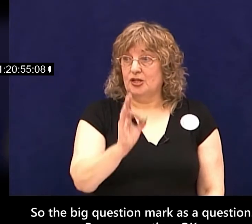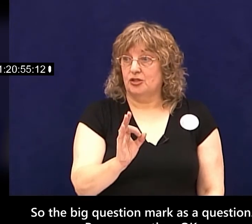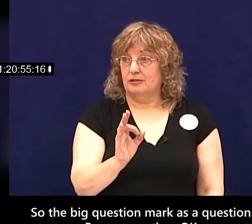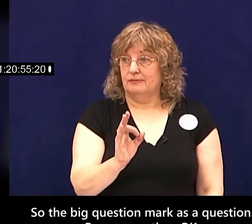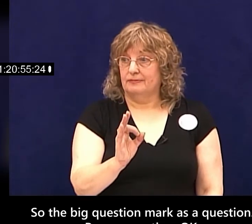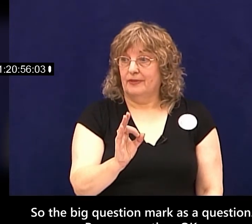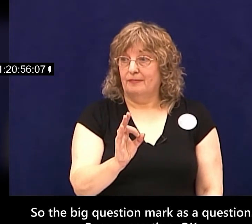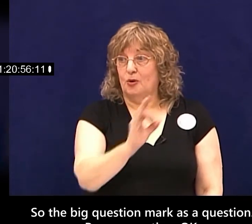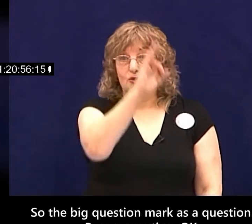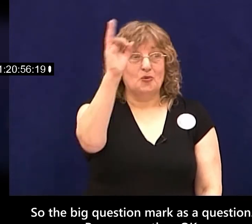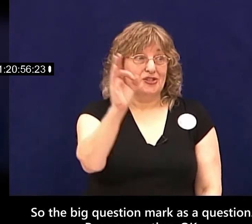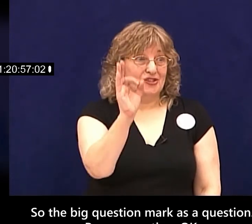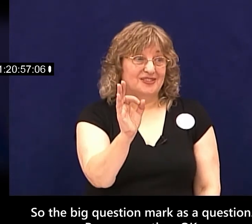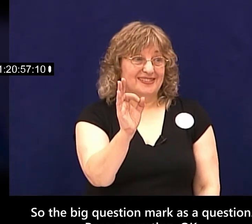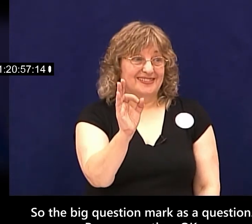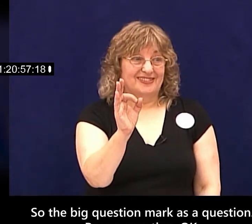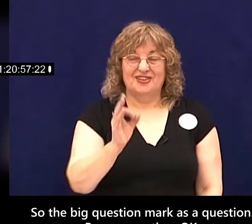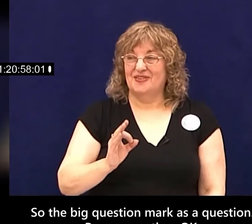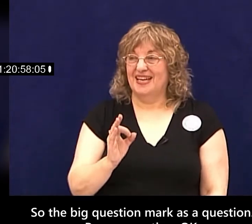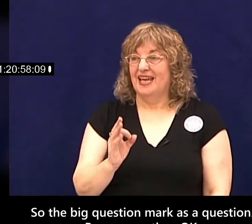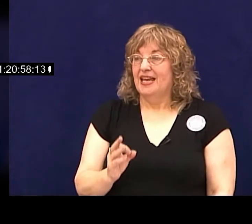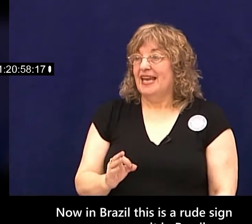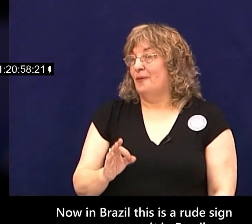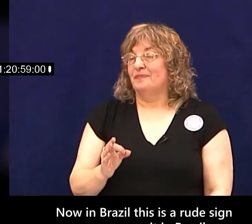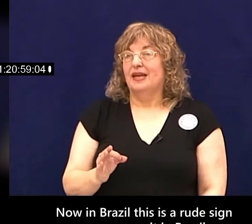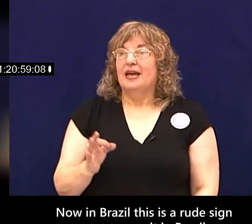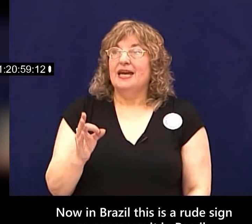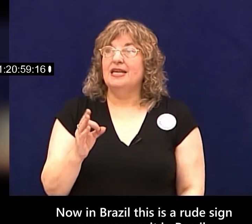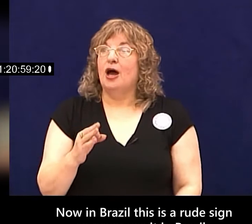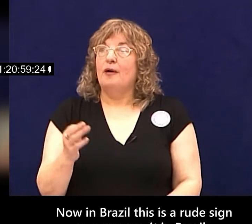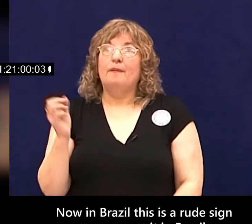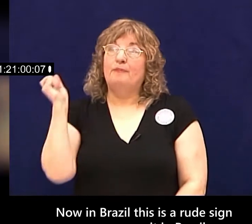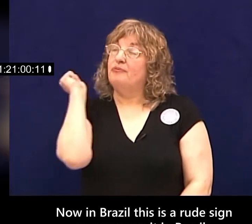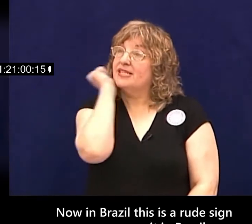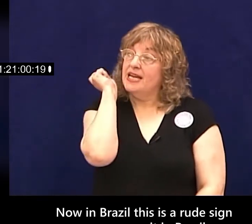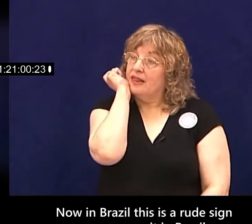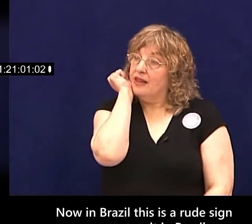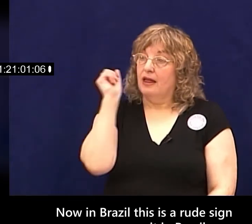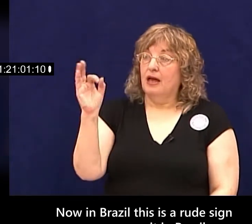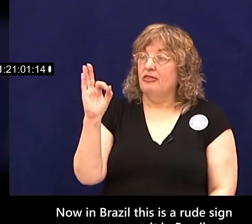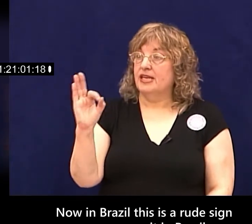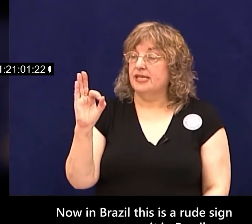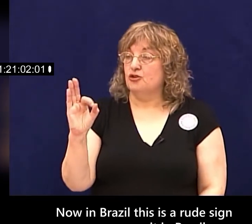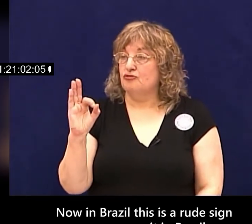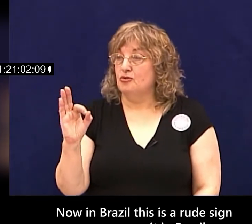question. Pose a question. Okay? Now, in Brazil, this is a rude